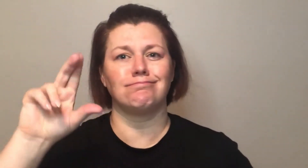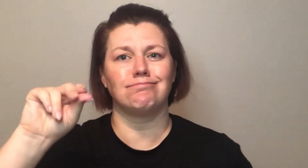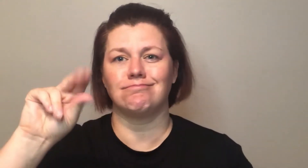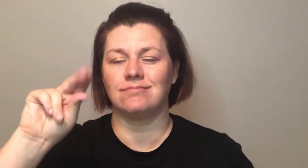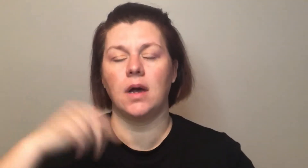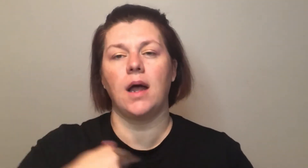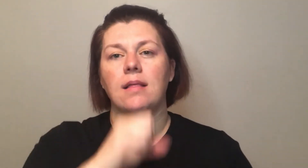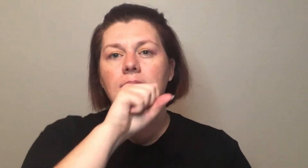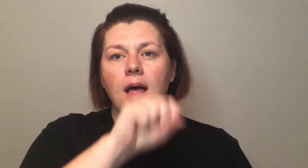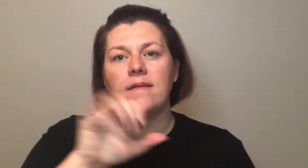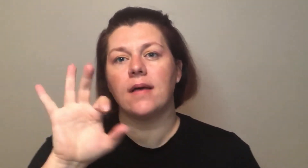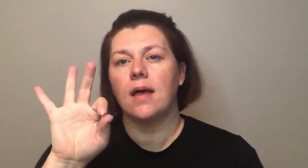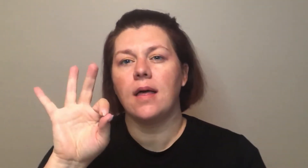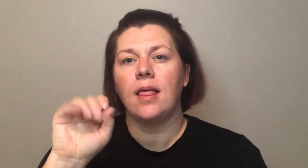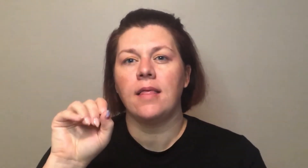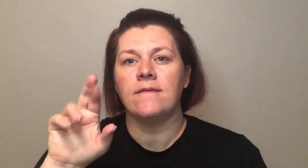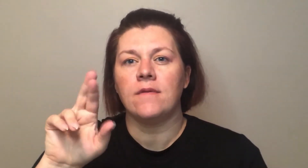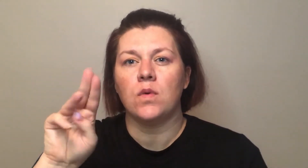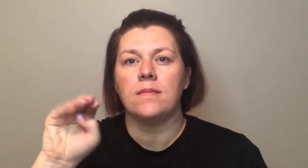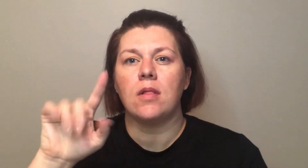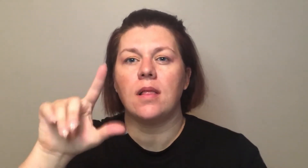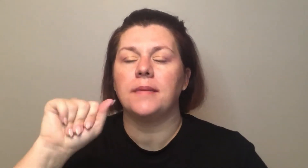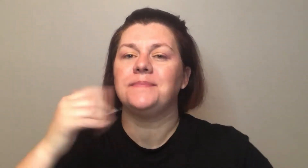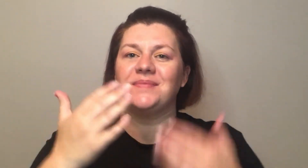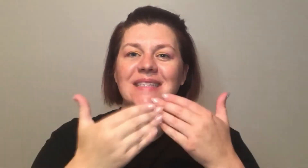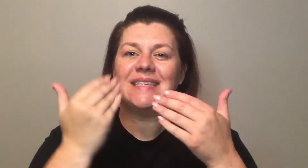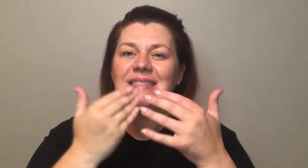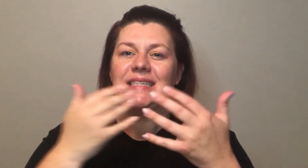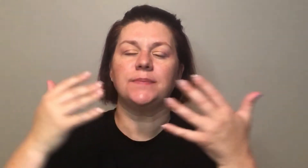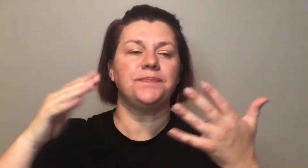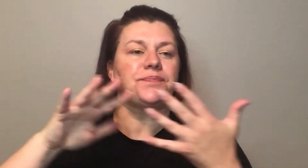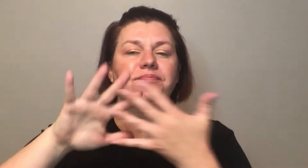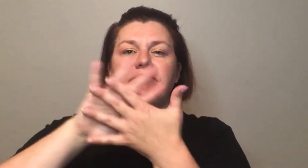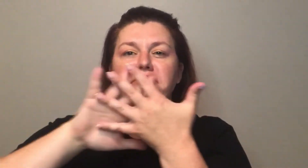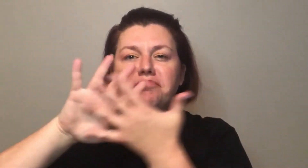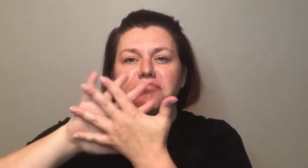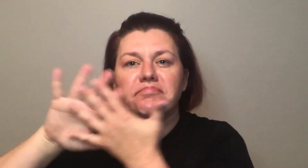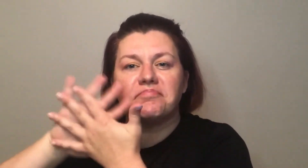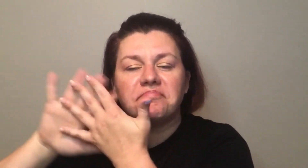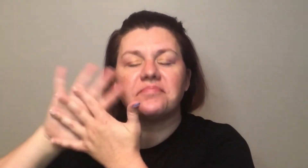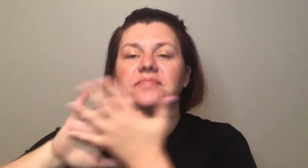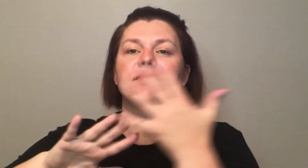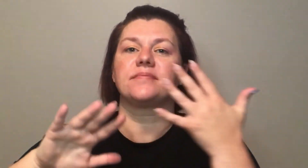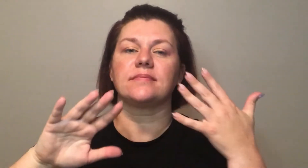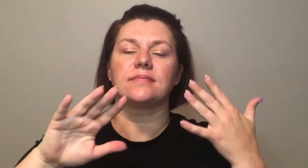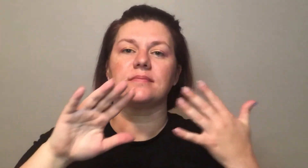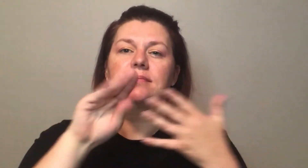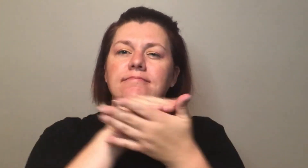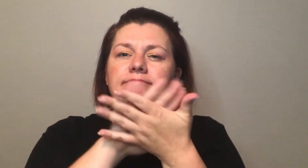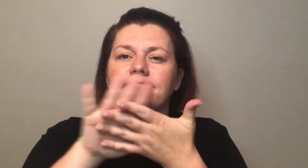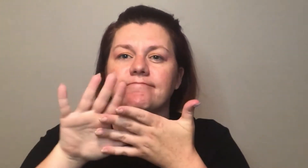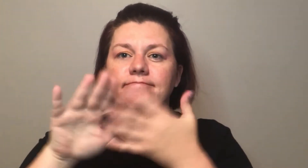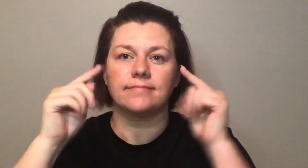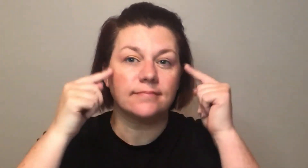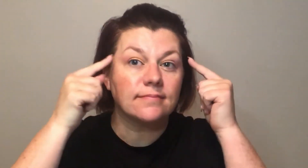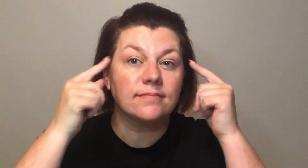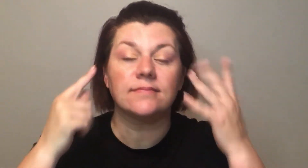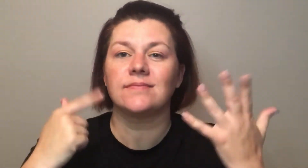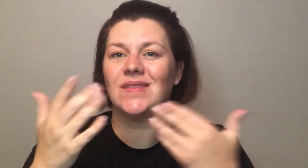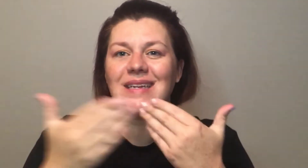that mean that I would not purchase it? Absolutely not. I would buy it. I love Colourpop's formula. It's so easy to